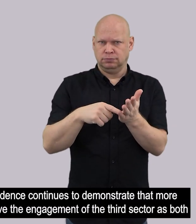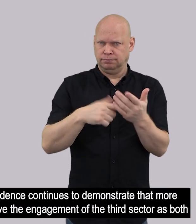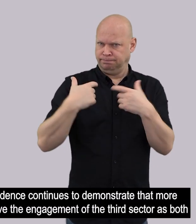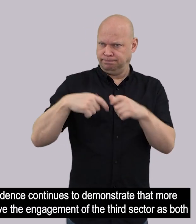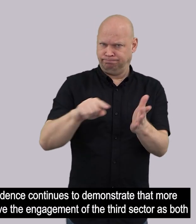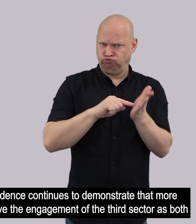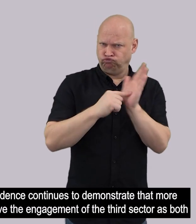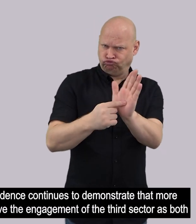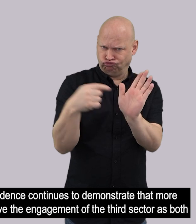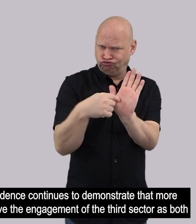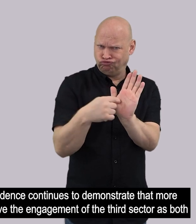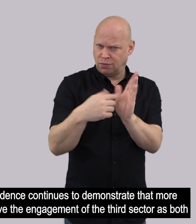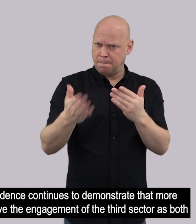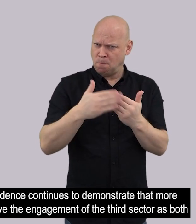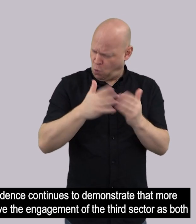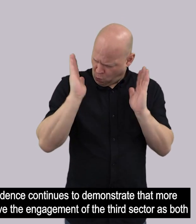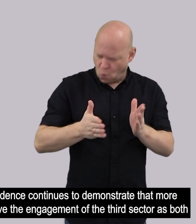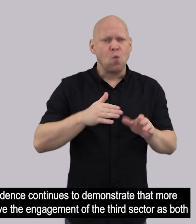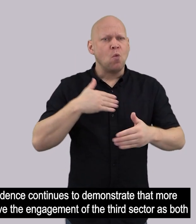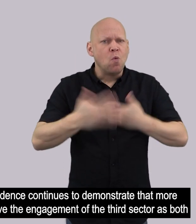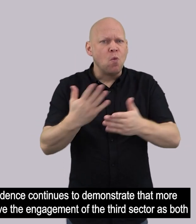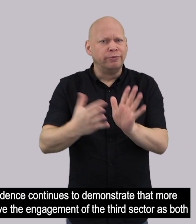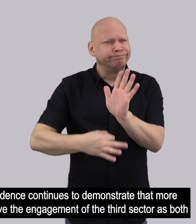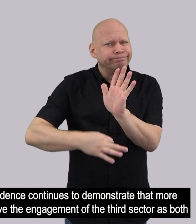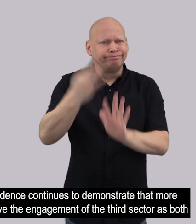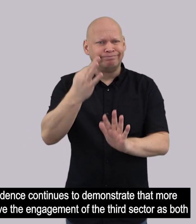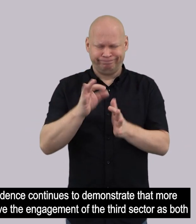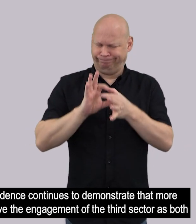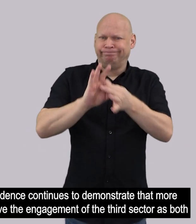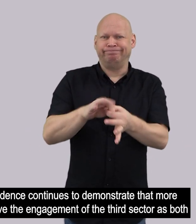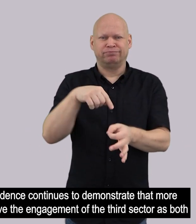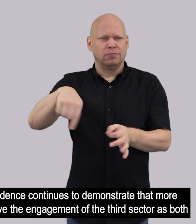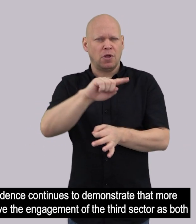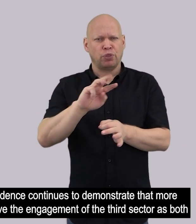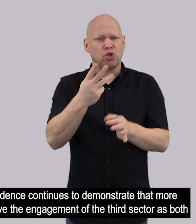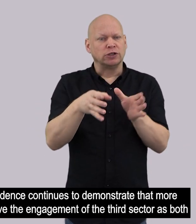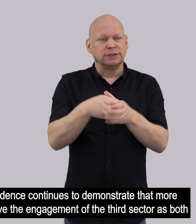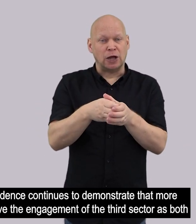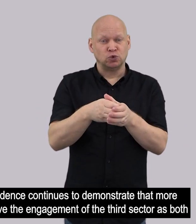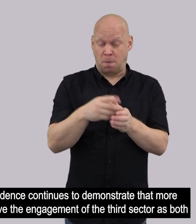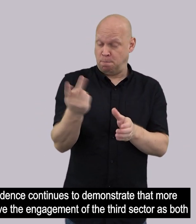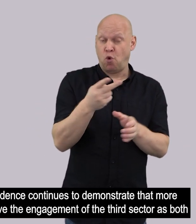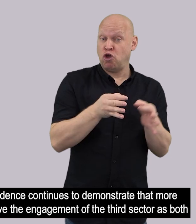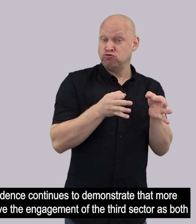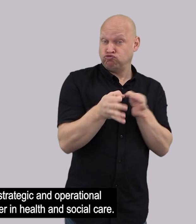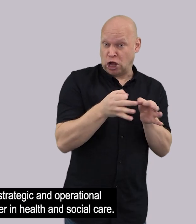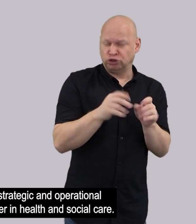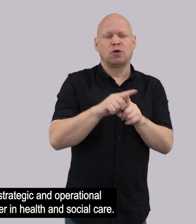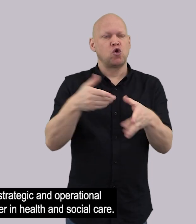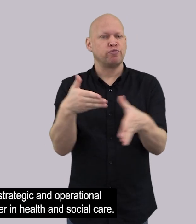The Alliance's evidence continues to demonstrate that more must be done to improve the engagement of the third sector as both a strategic and operational partner in health